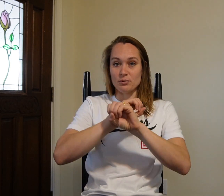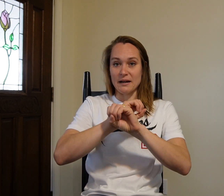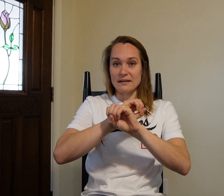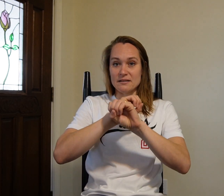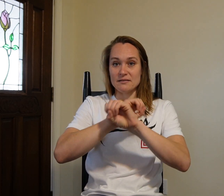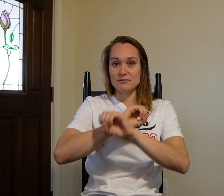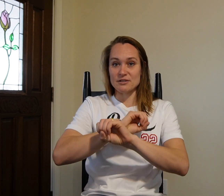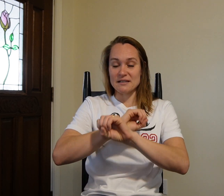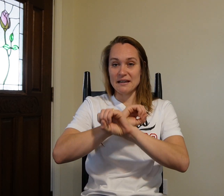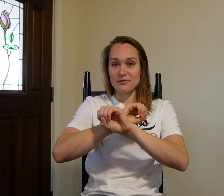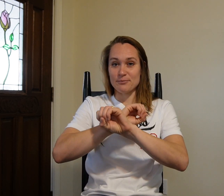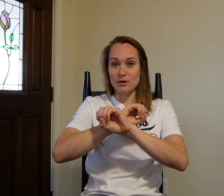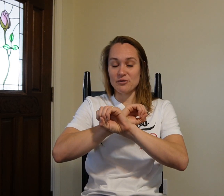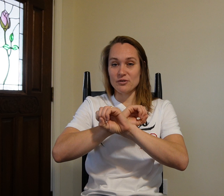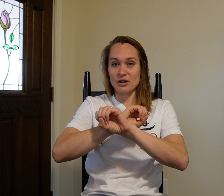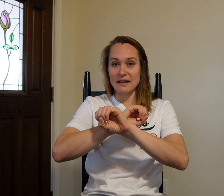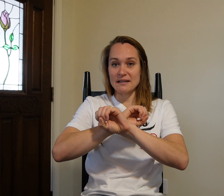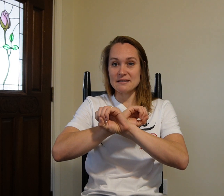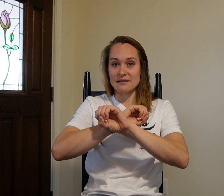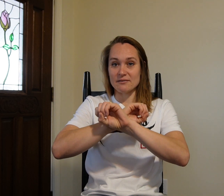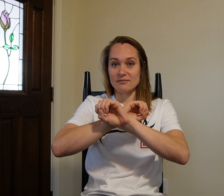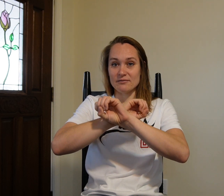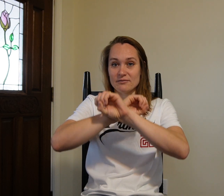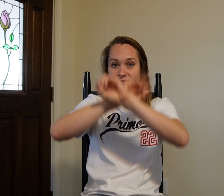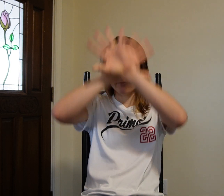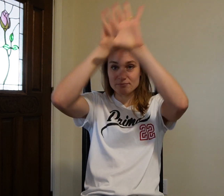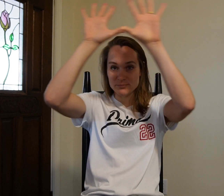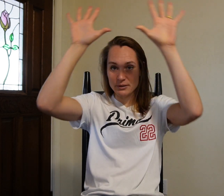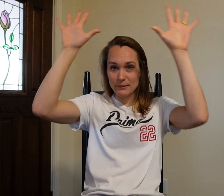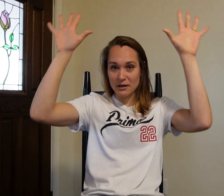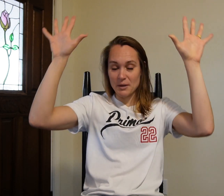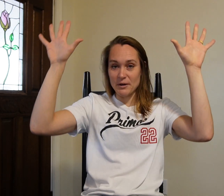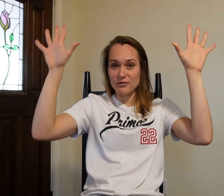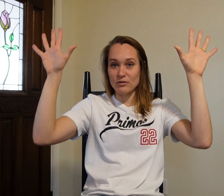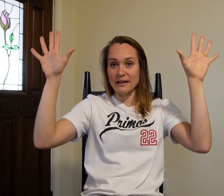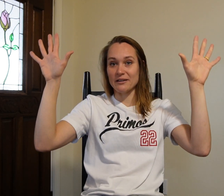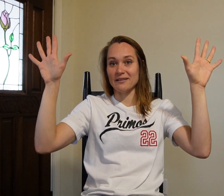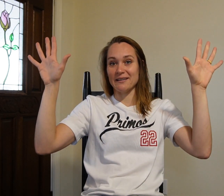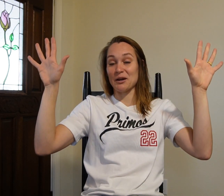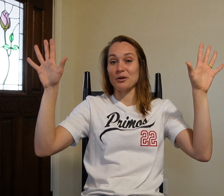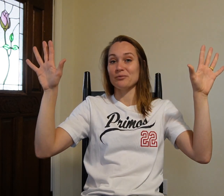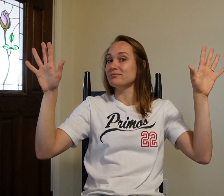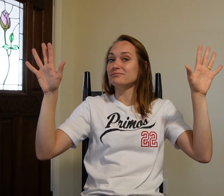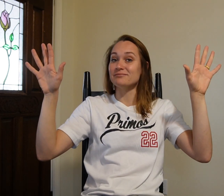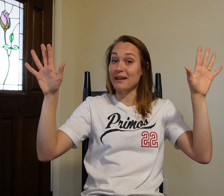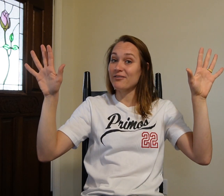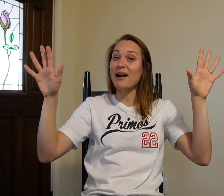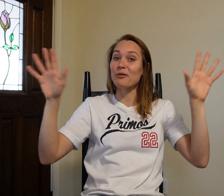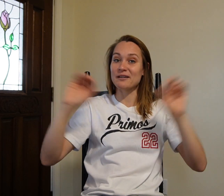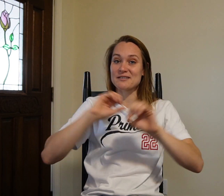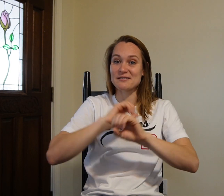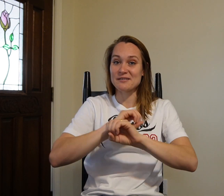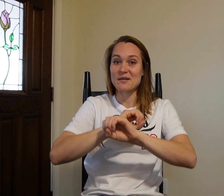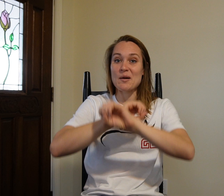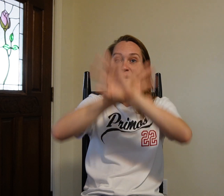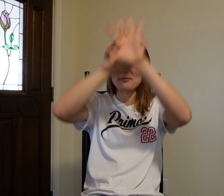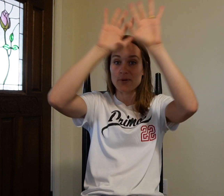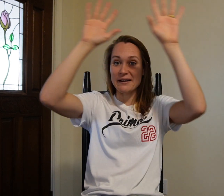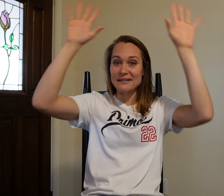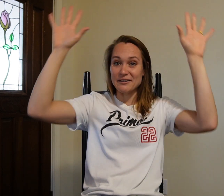Bright. Just take both of your hands and put them out above you like fireworks. Right. You can